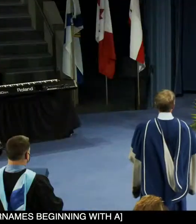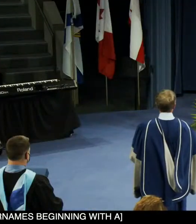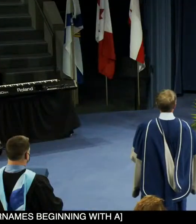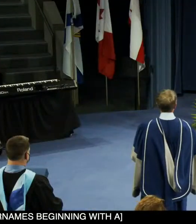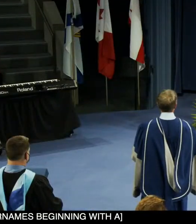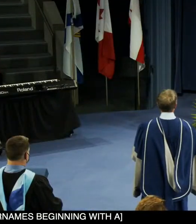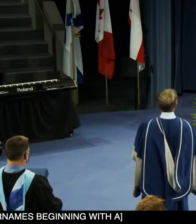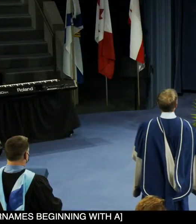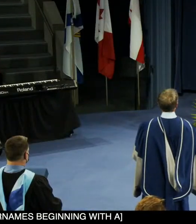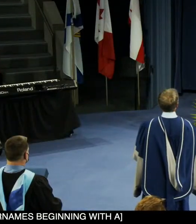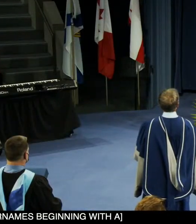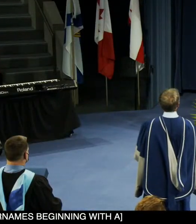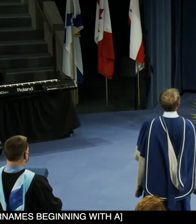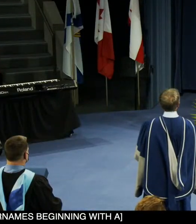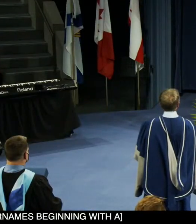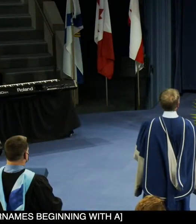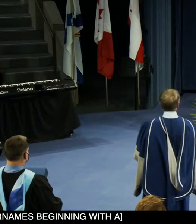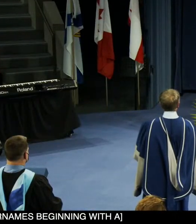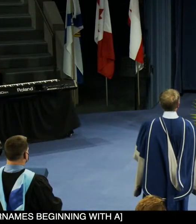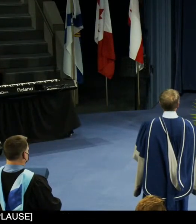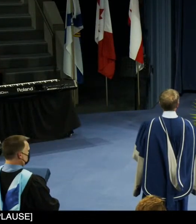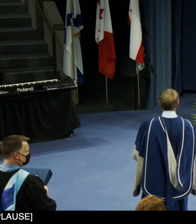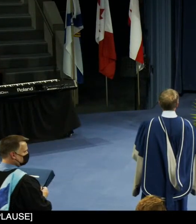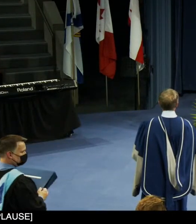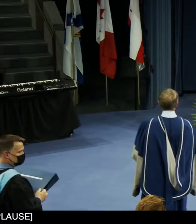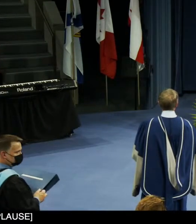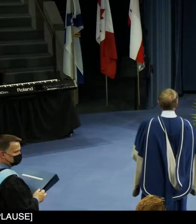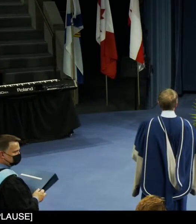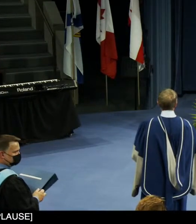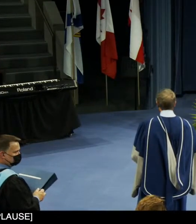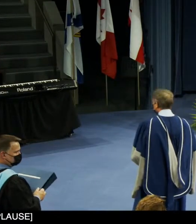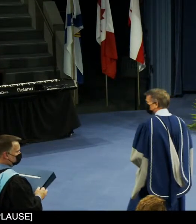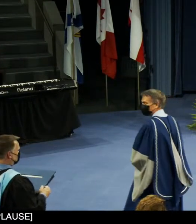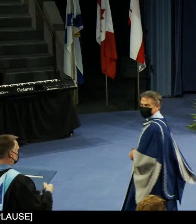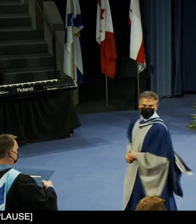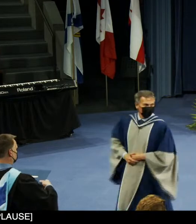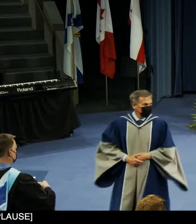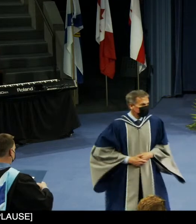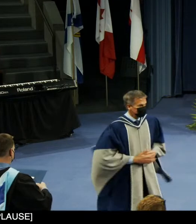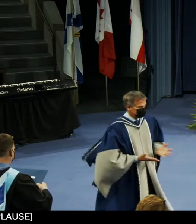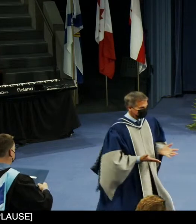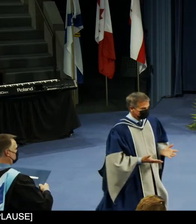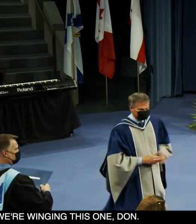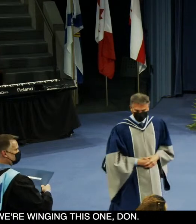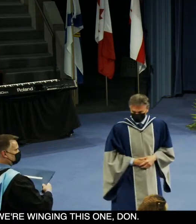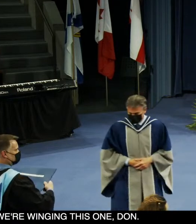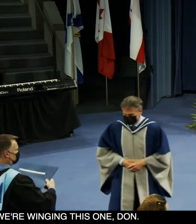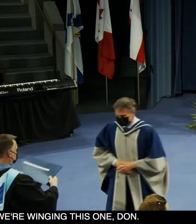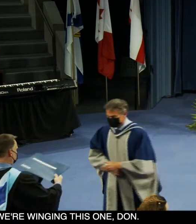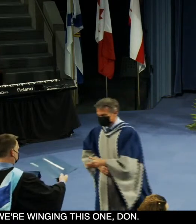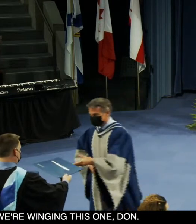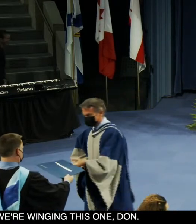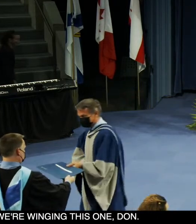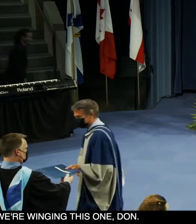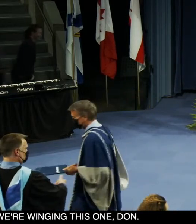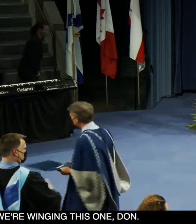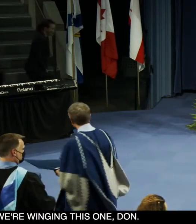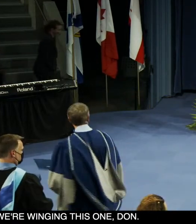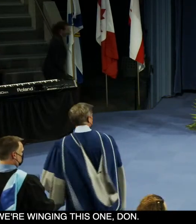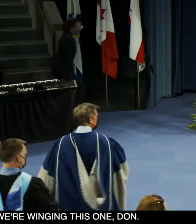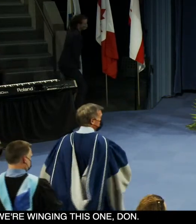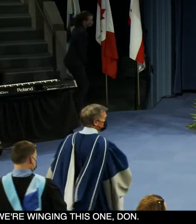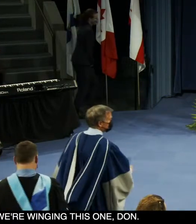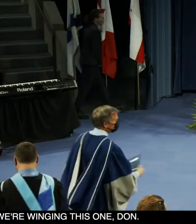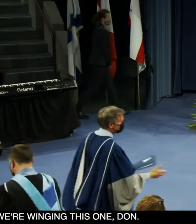Winging this one, Don. So Charles Bailey is here to present the credential in digital marketing to Bradley Bailey, his son.